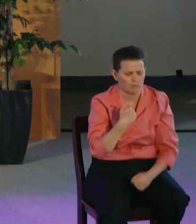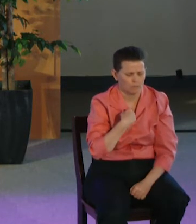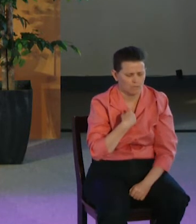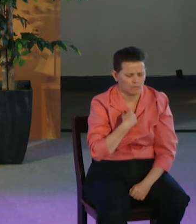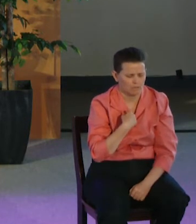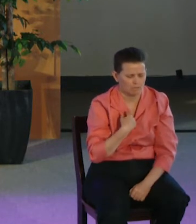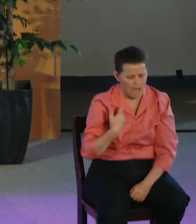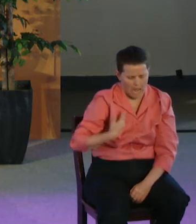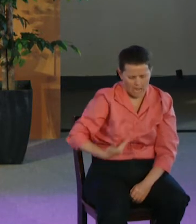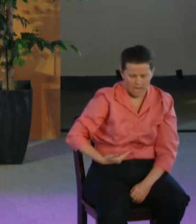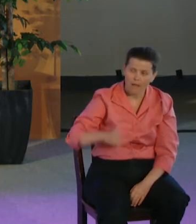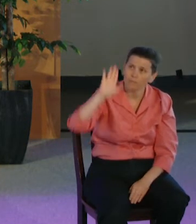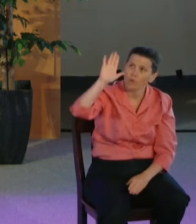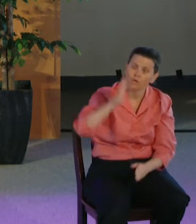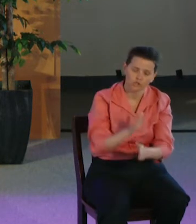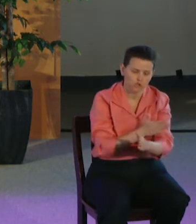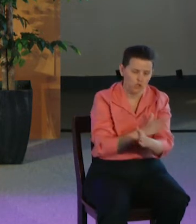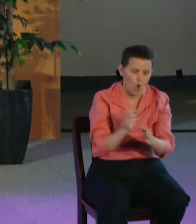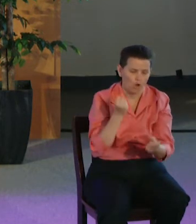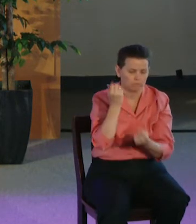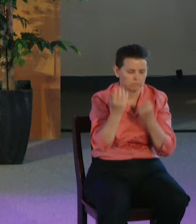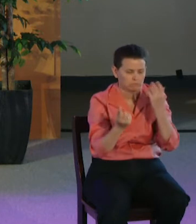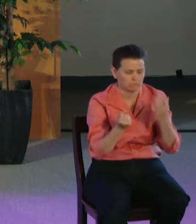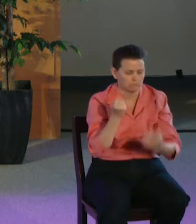I am your song.